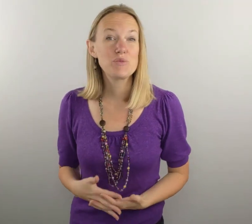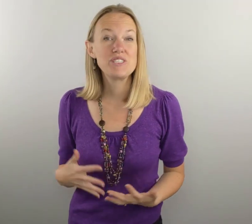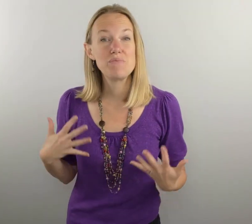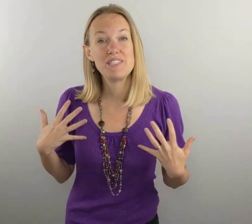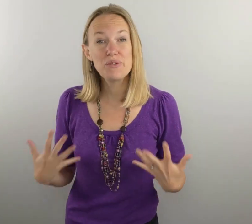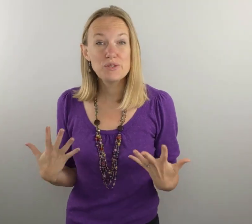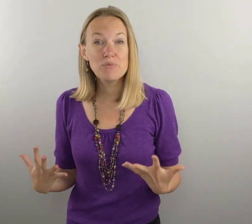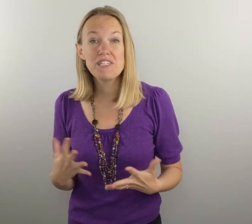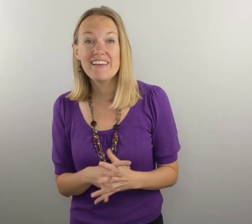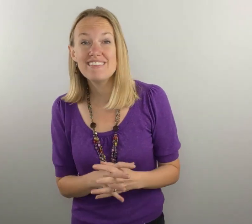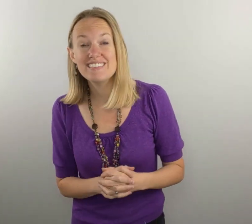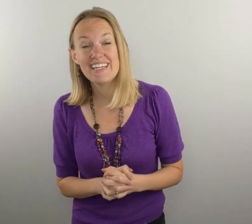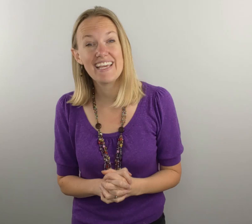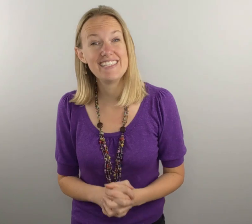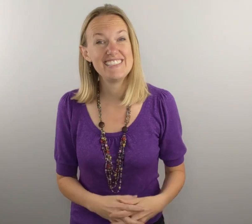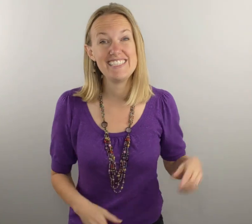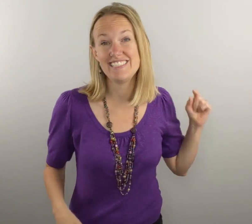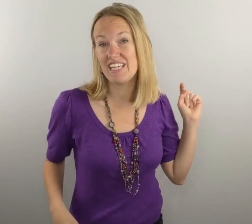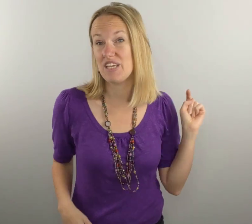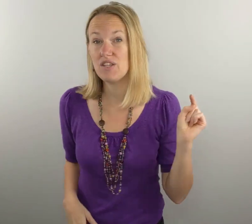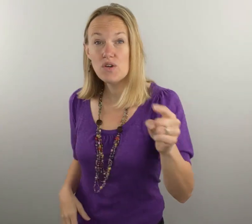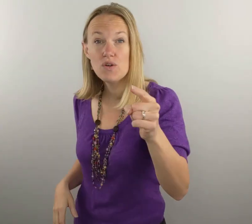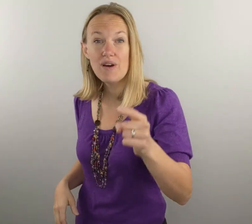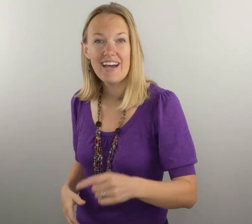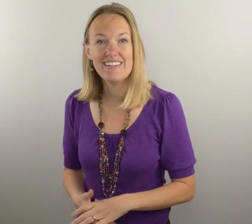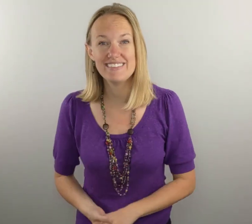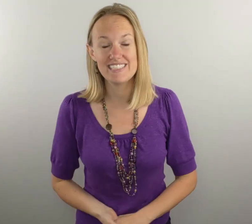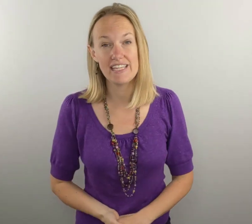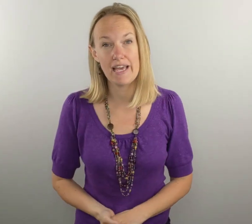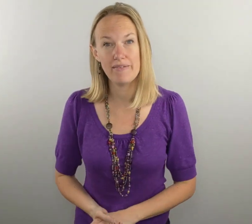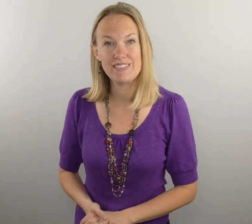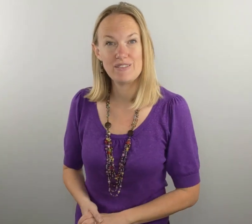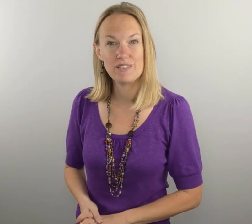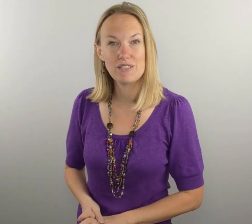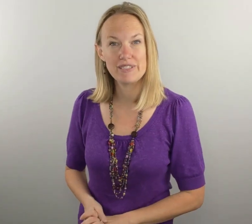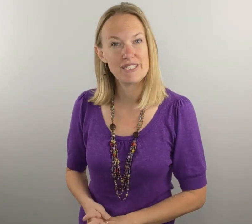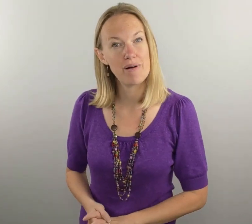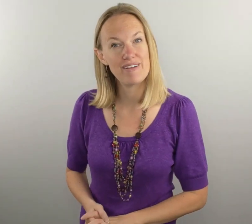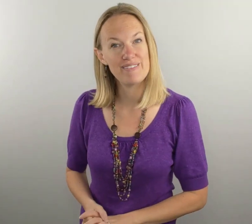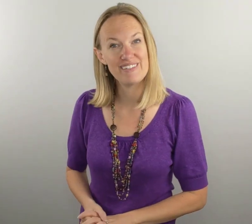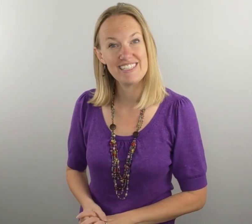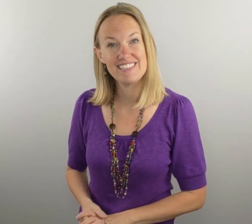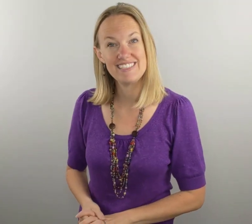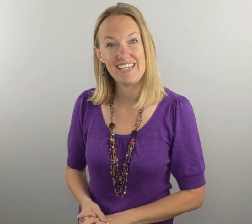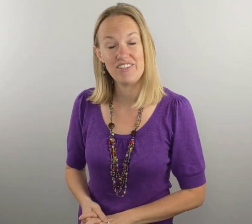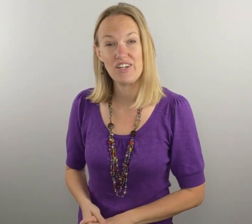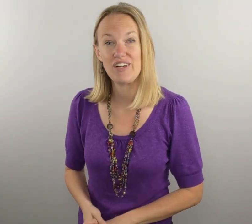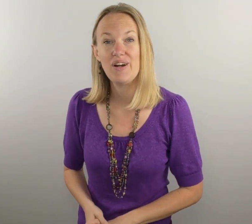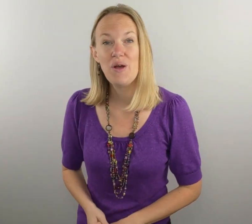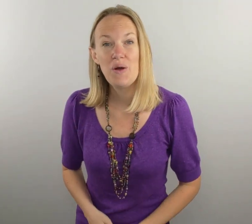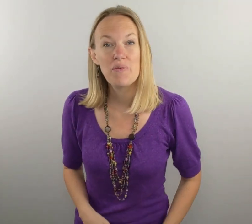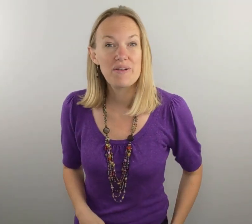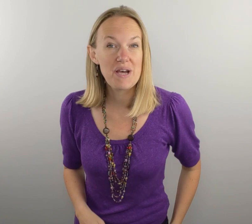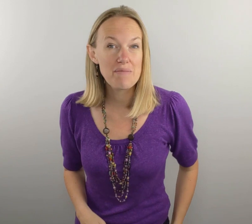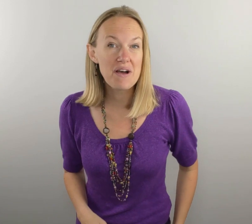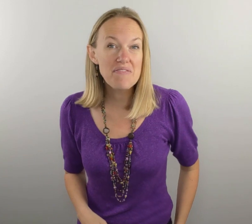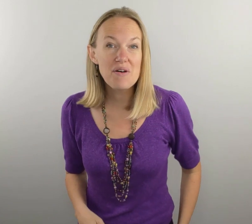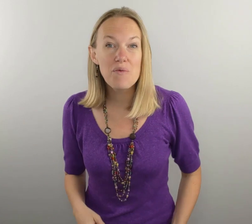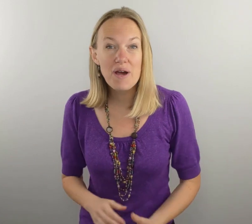Worship is a YouTube channel dedicated to teaching you how to use sign language in order to worship our Lord and Savior. We are coming off a